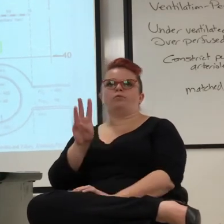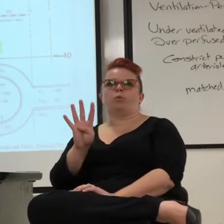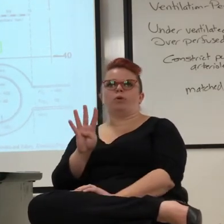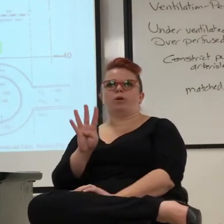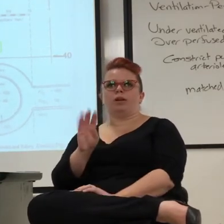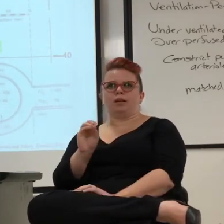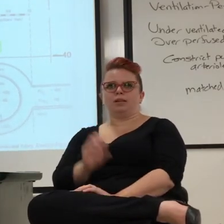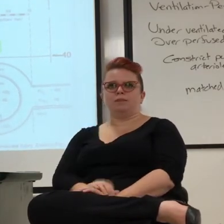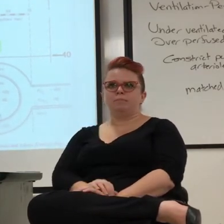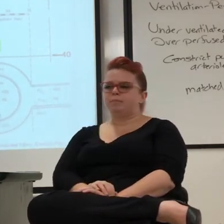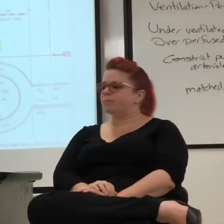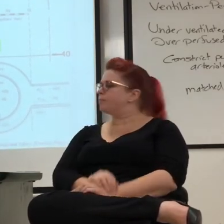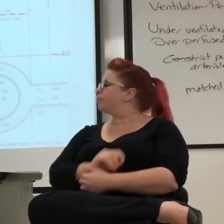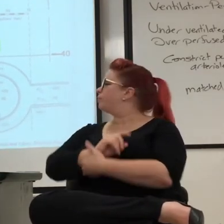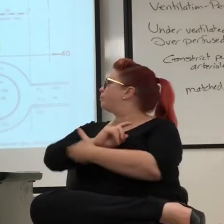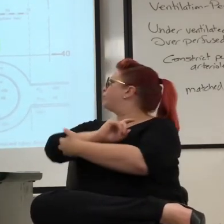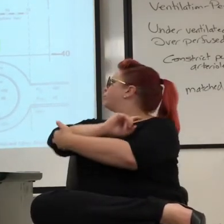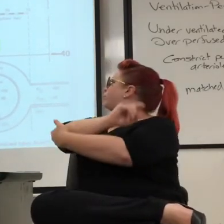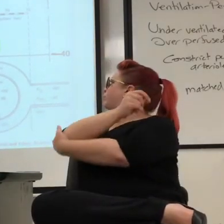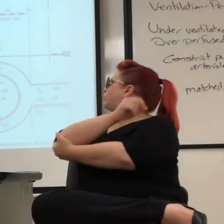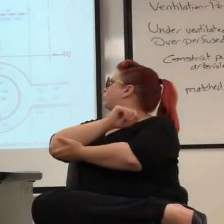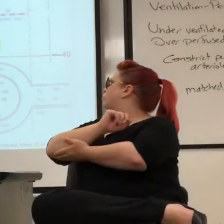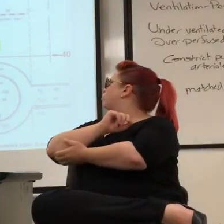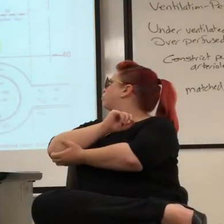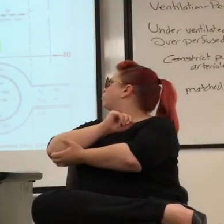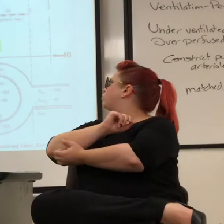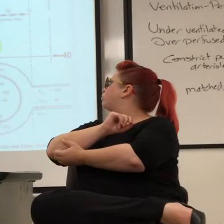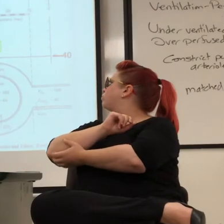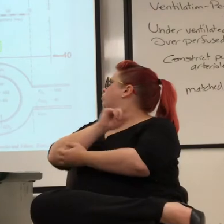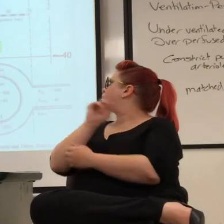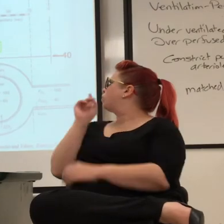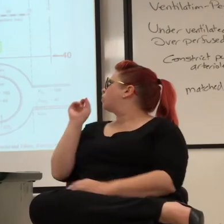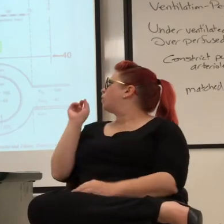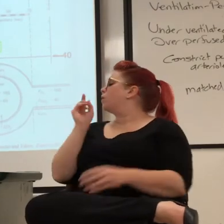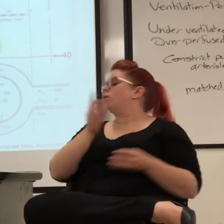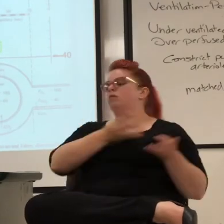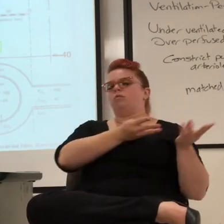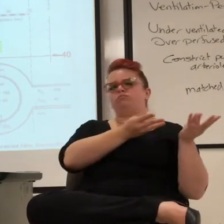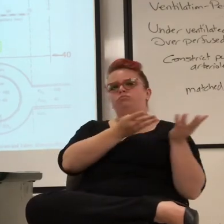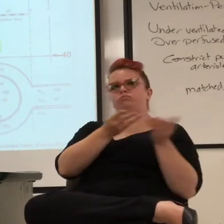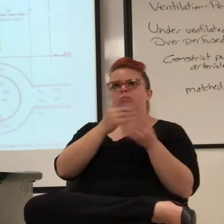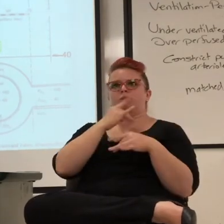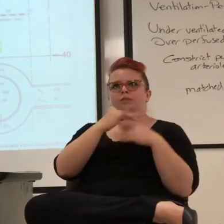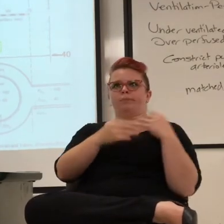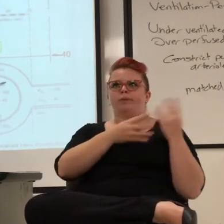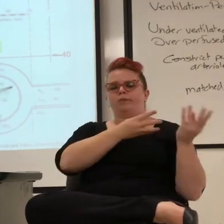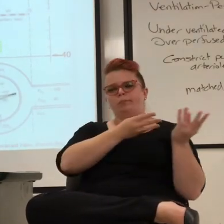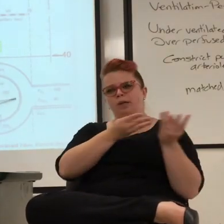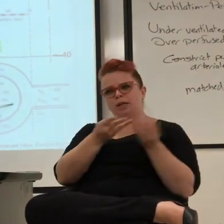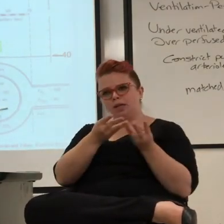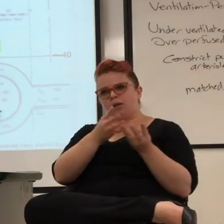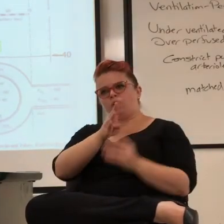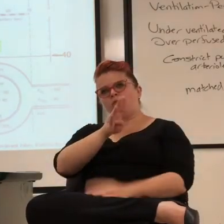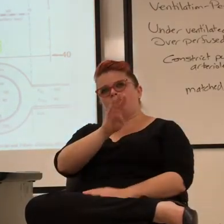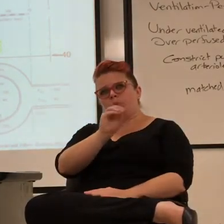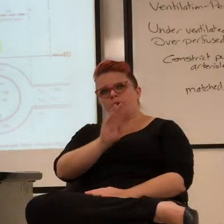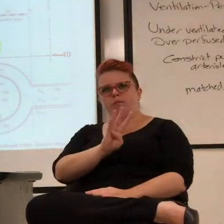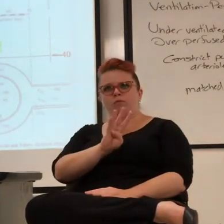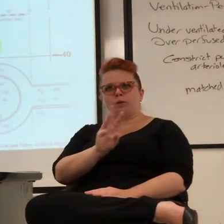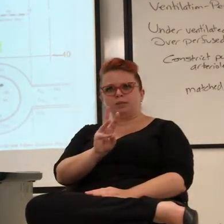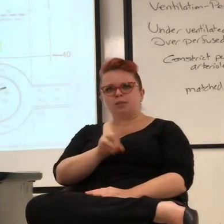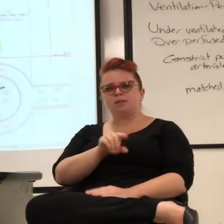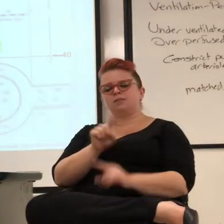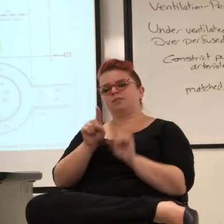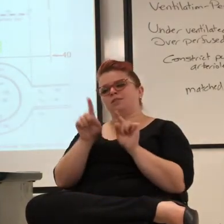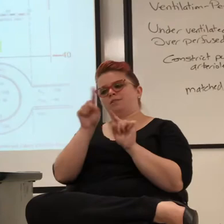Okay. So that here is like blood coming in, 40, 46. Here's the alveolar space, this